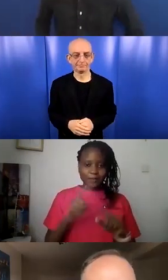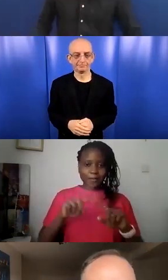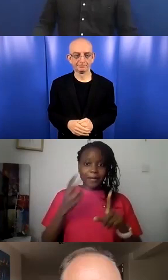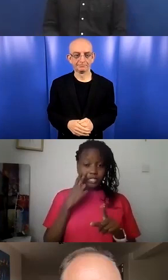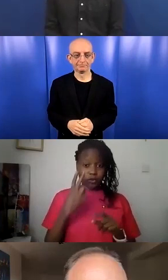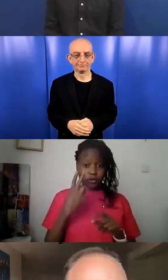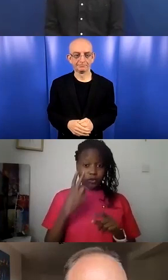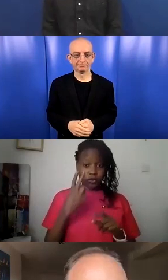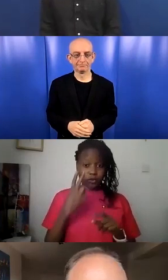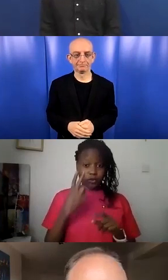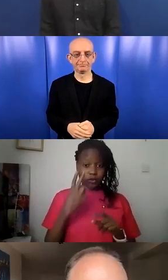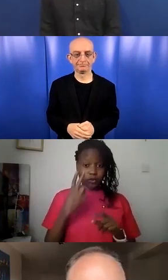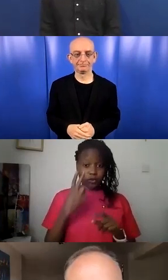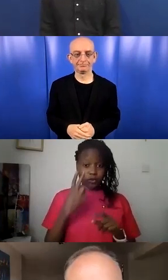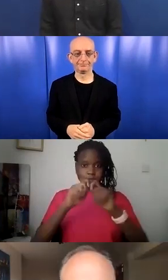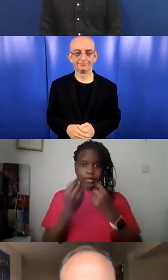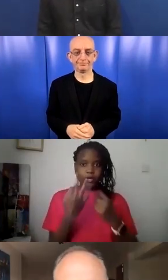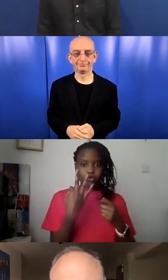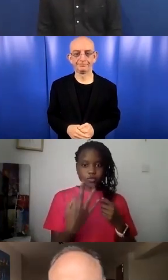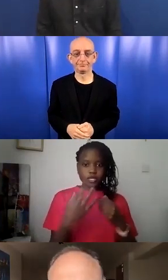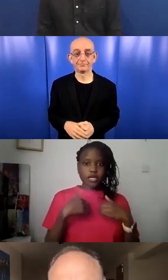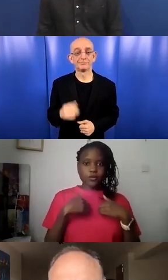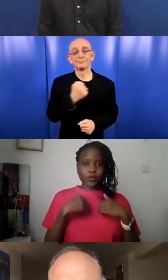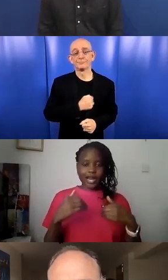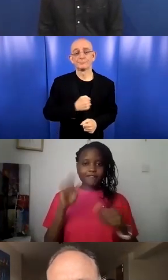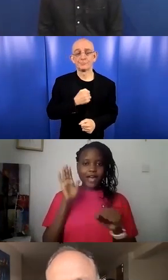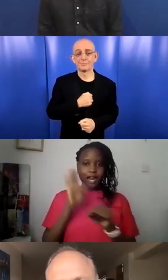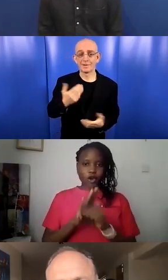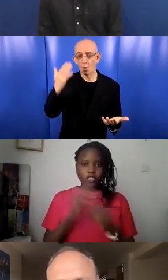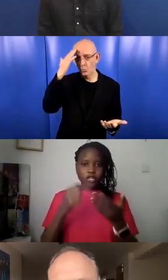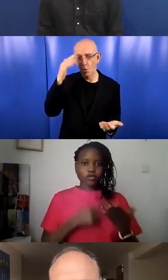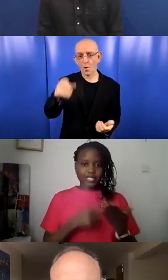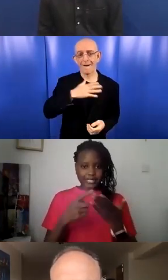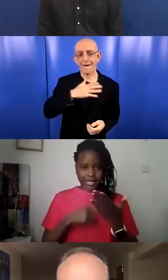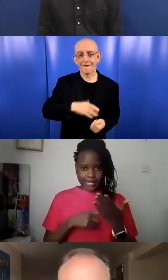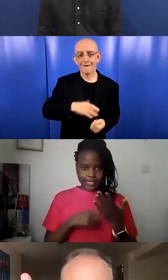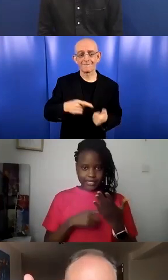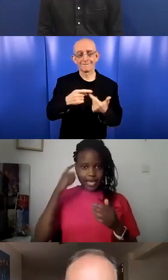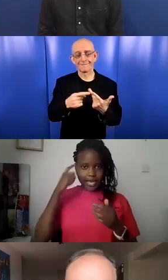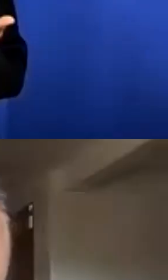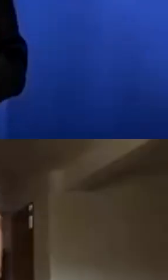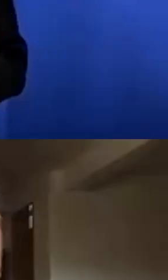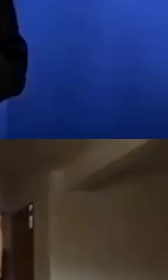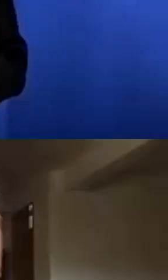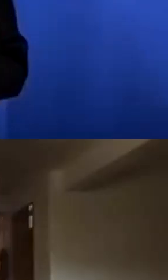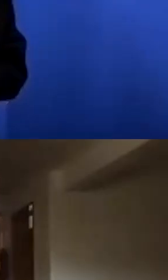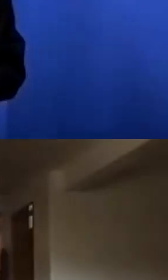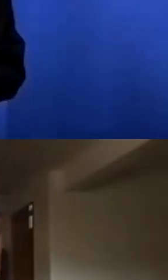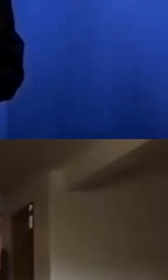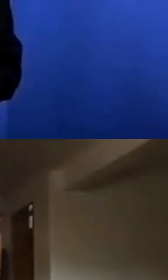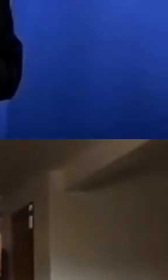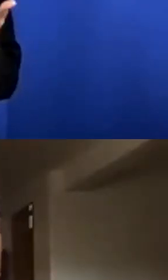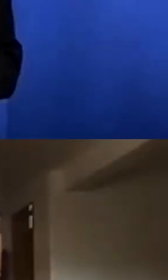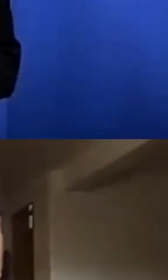you can see in breakout room 3, we'll have plenty to discuss, and I think you make some